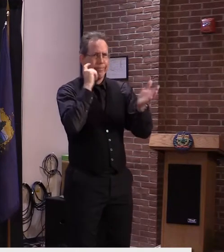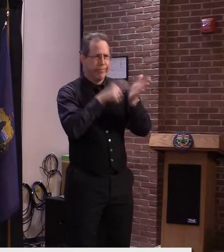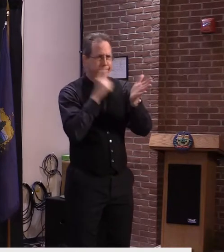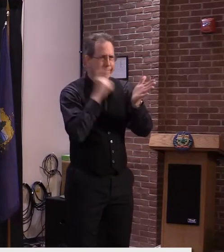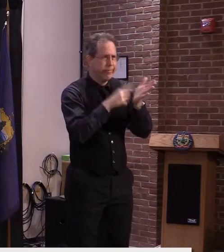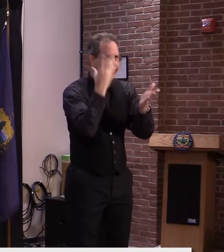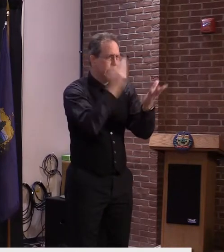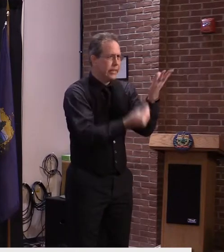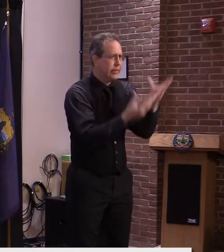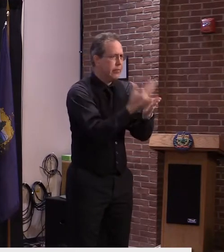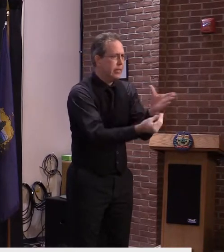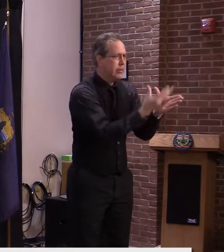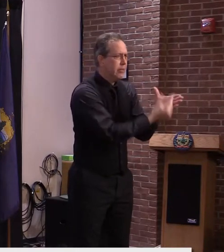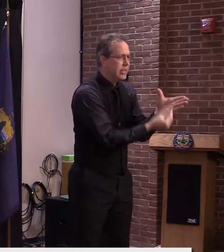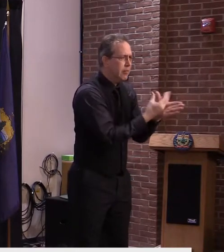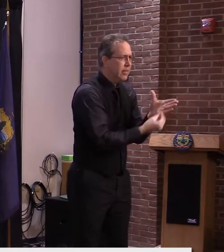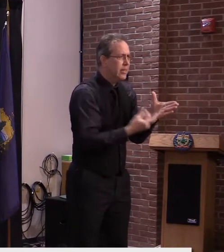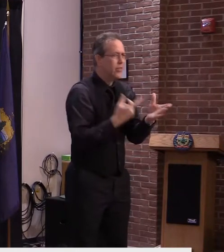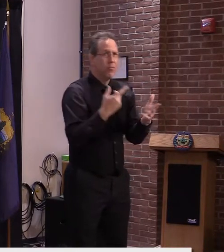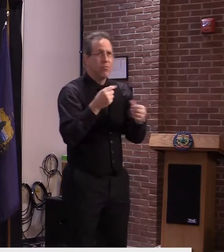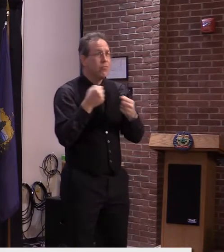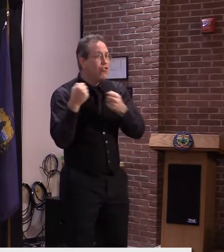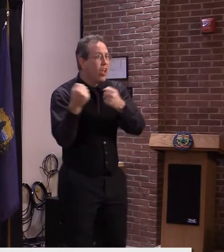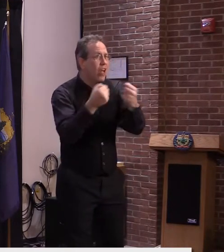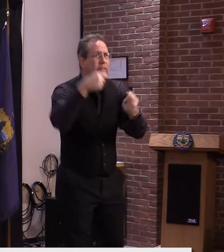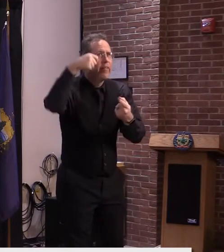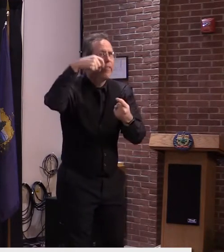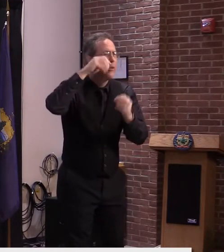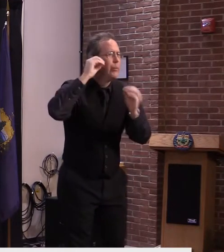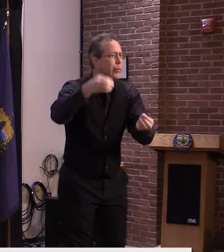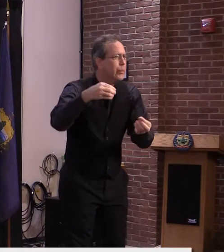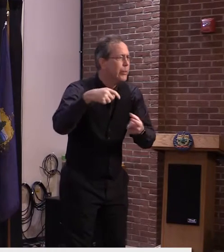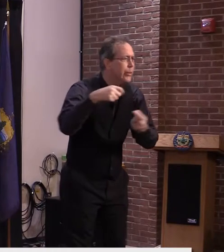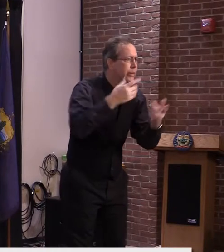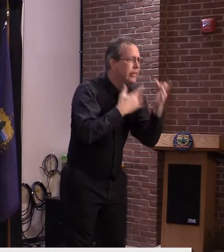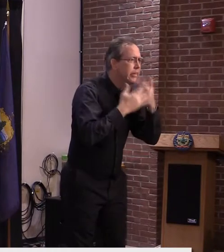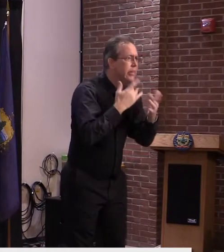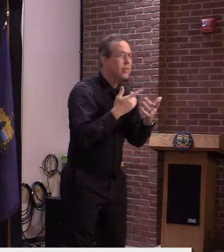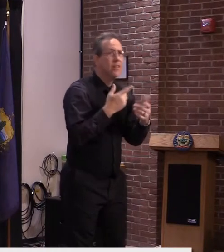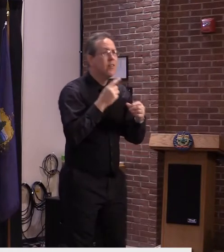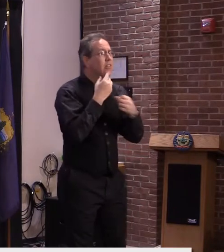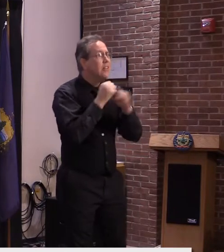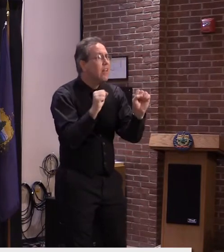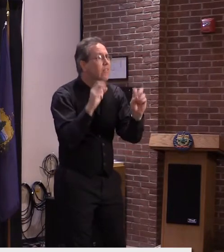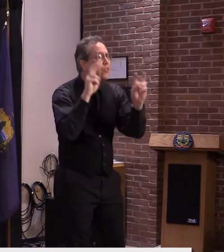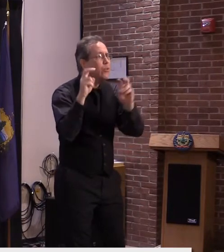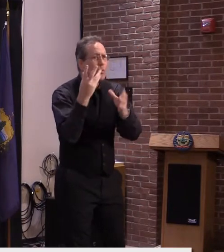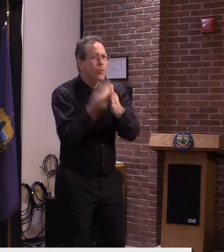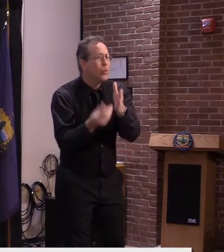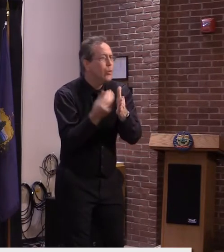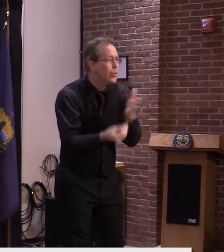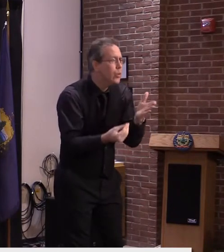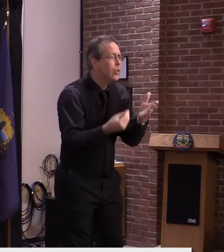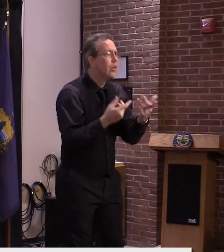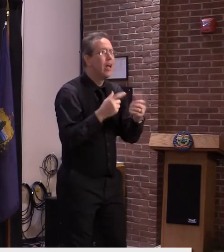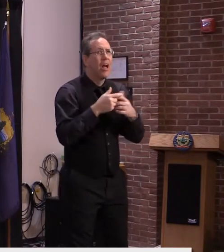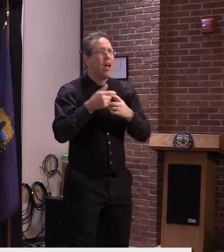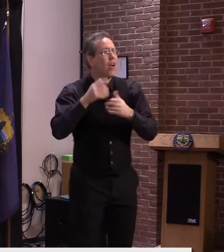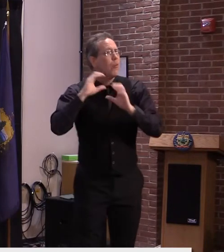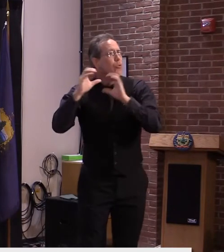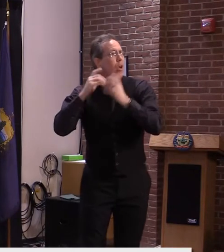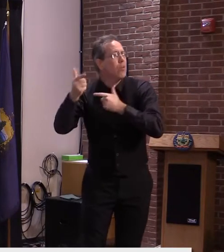state. Expanded mobile wireless is critical for public safety, transportation, education, and the